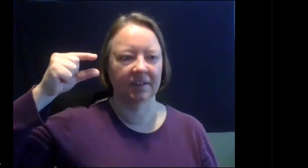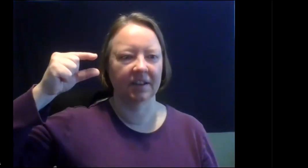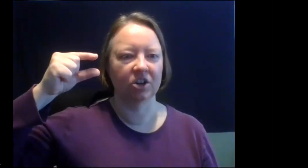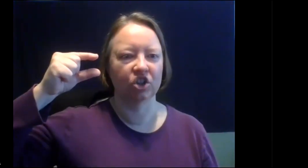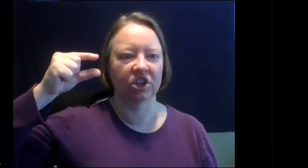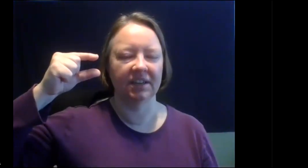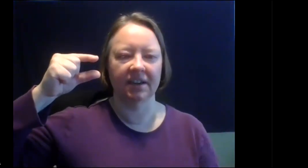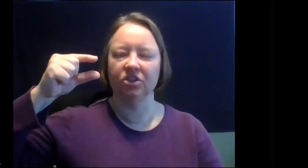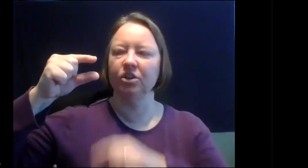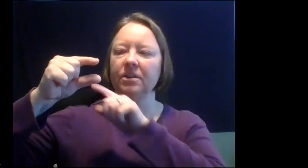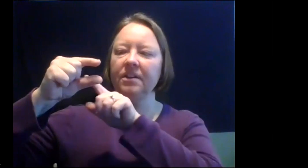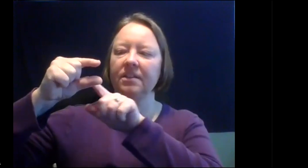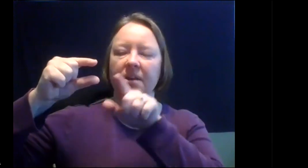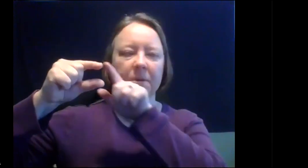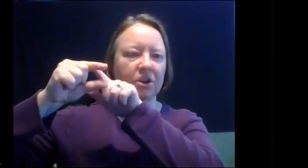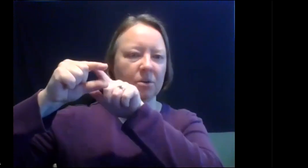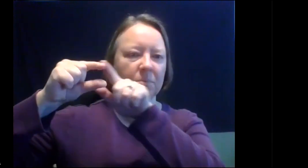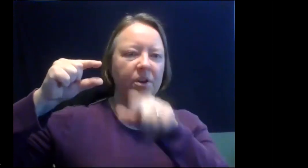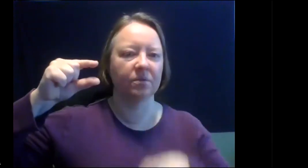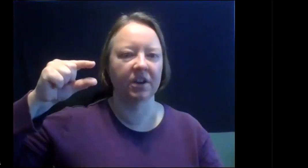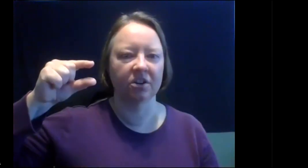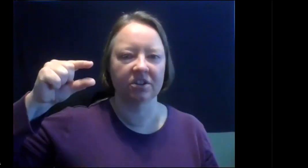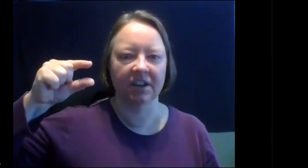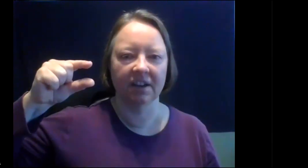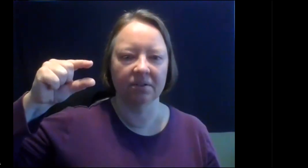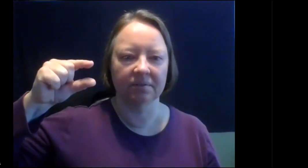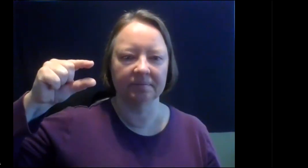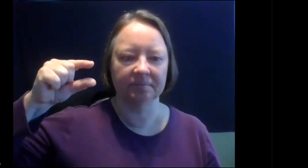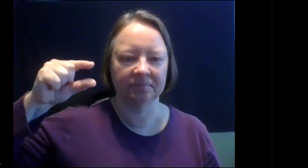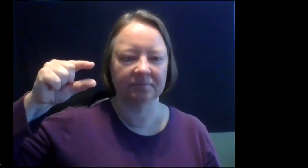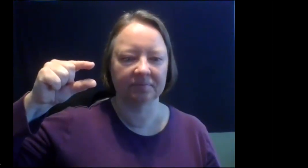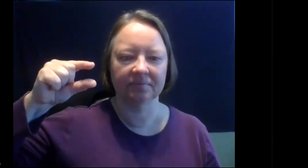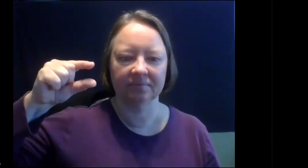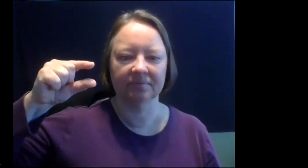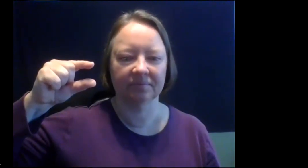The letter G has your thumb and your pointer finger sticking out.